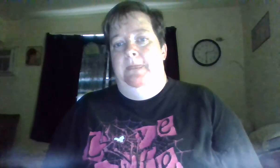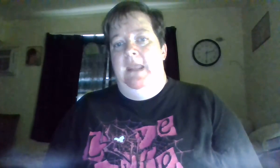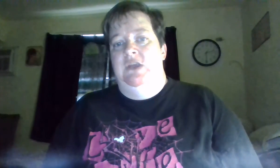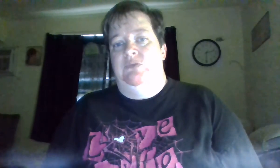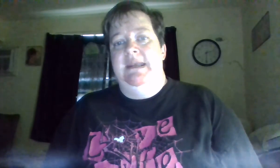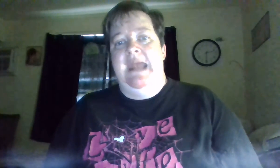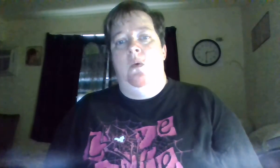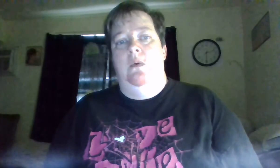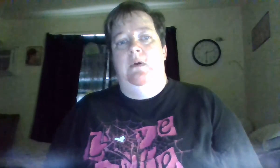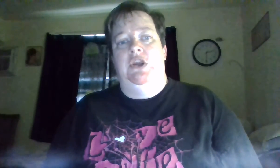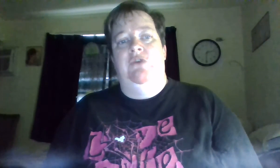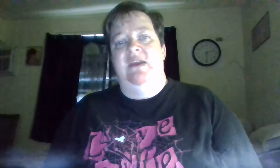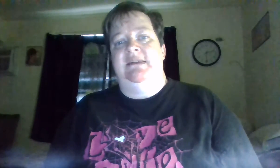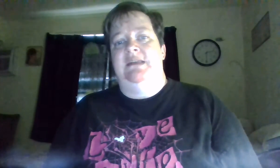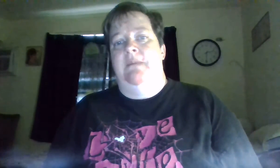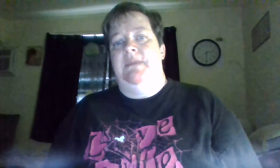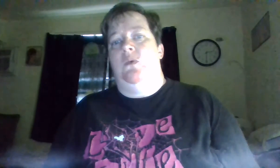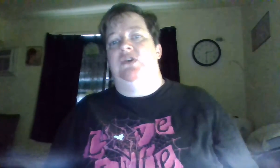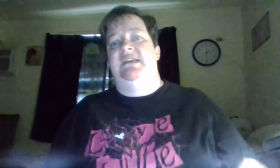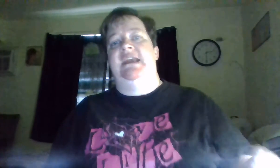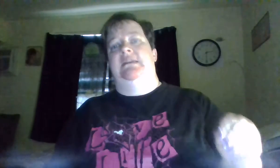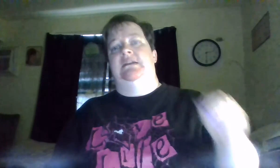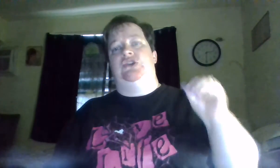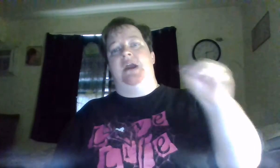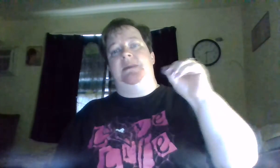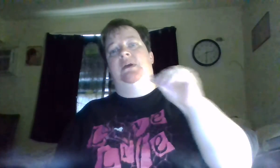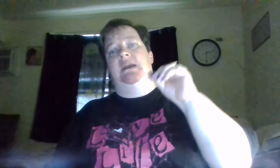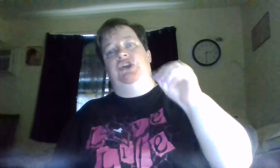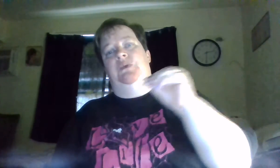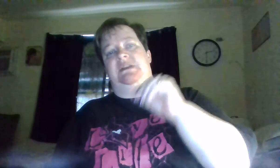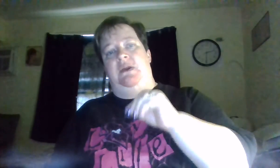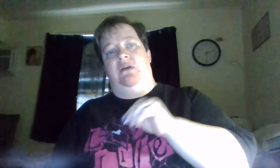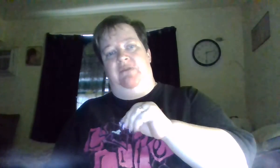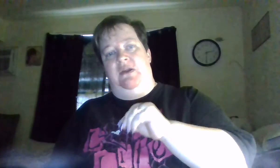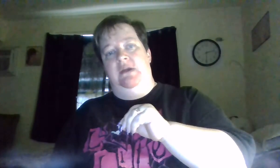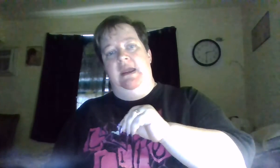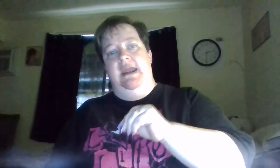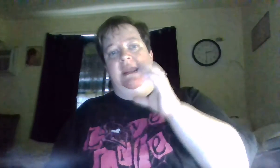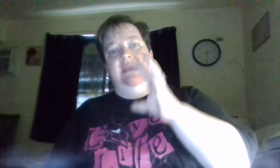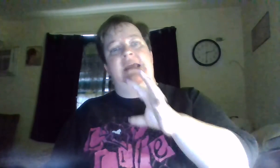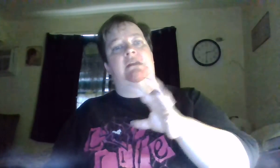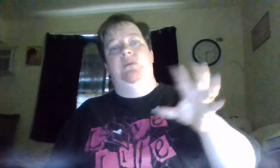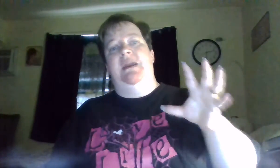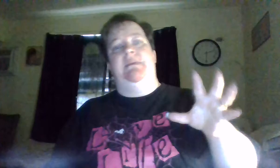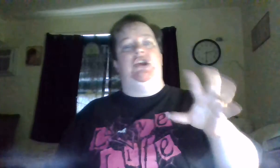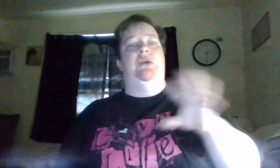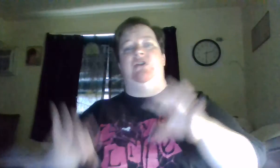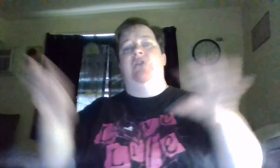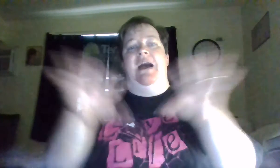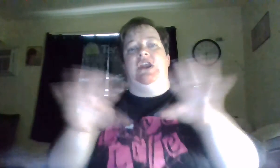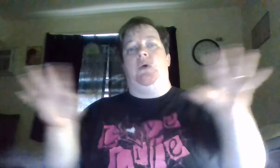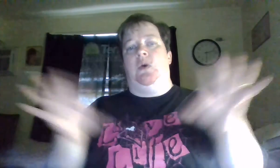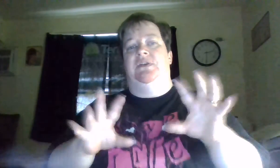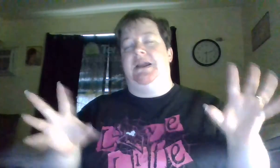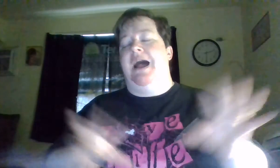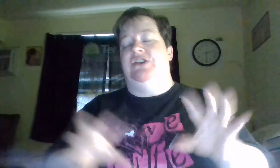Is right now you facing something where Satan is trying to put in you a spirit of fear? He's telling you maybe that you have no value or worth to God. Don't